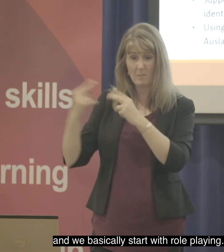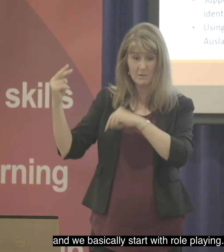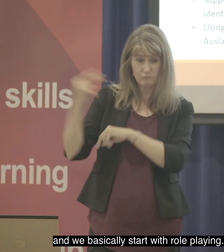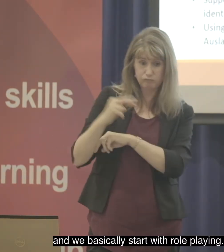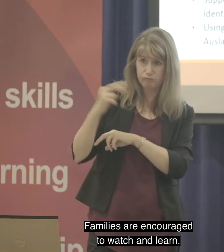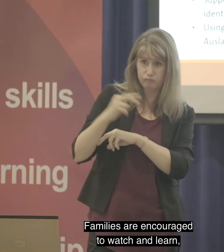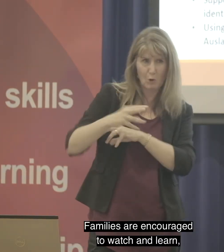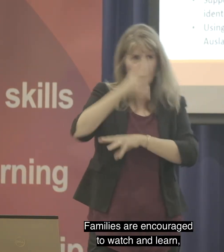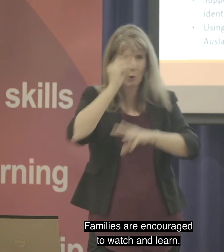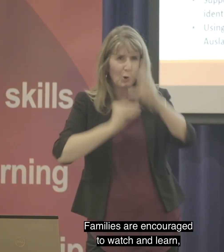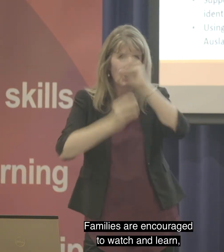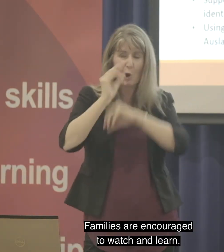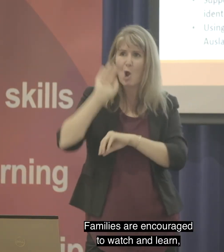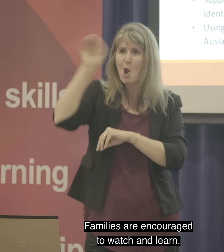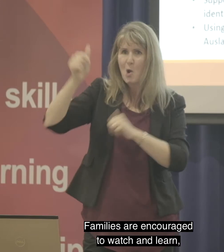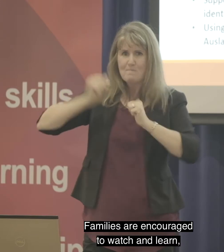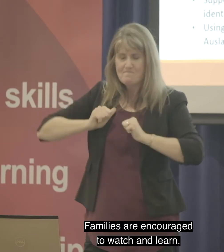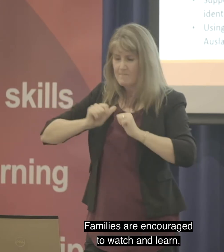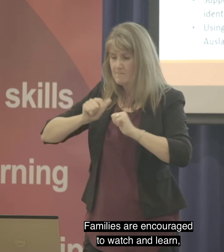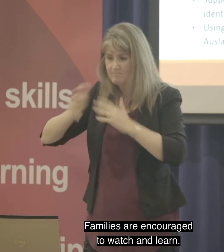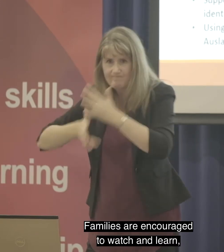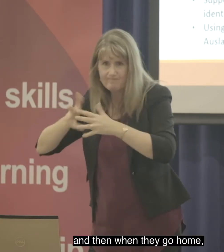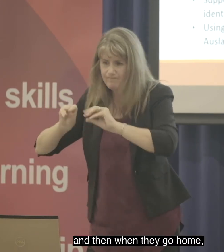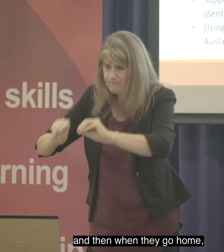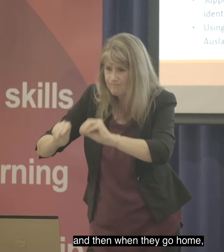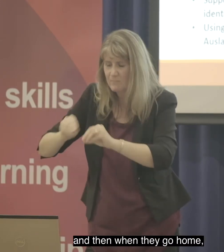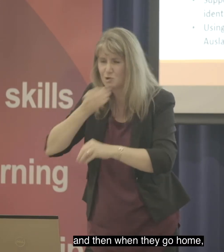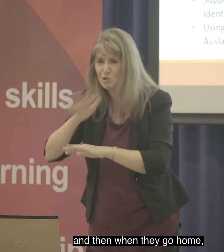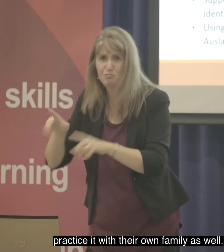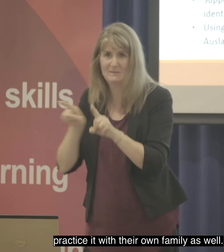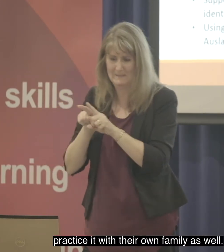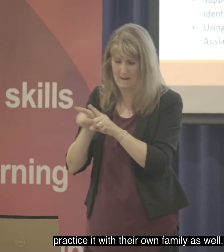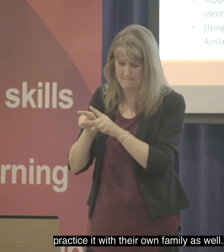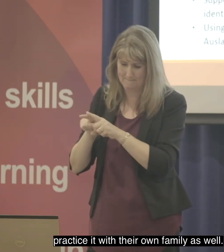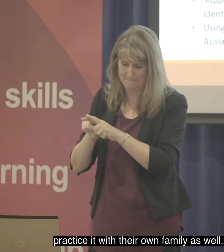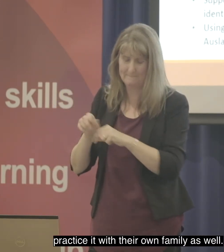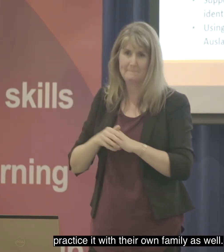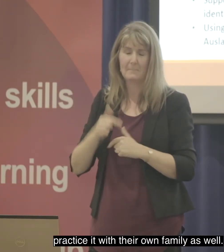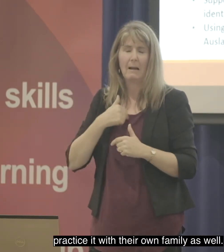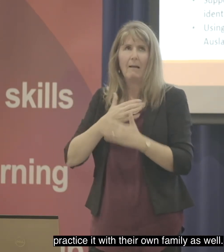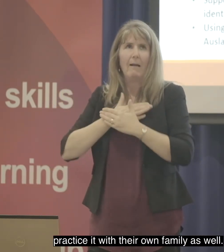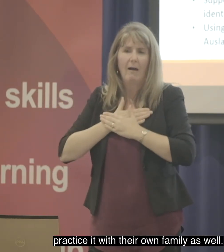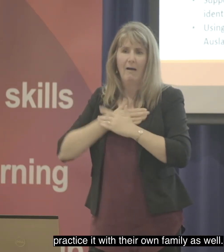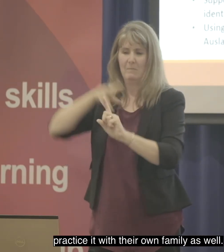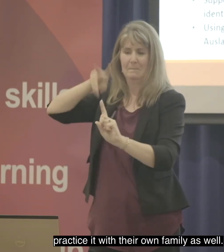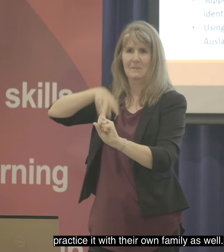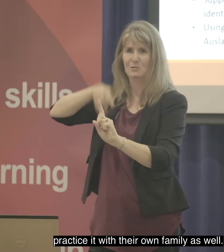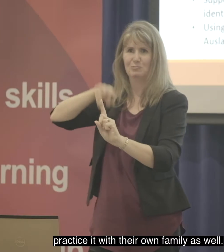playing. Families are encouraged to watch and learn, and then when they go home, practice it with their own family as well.